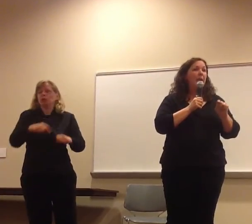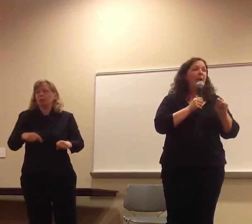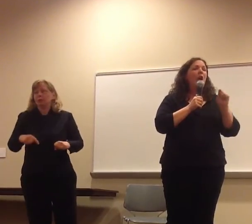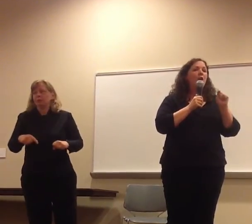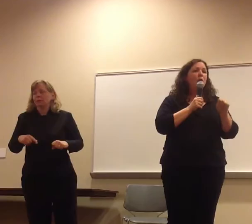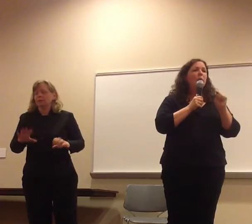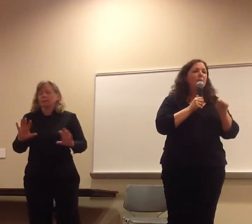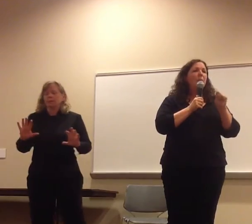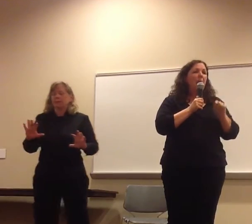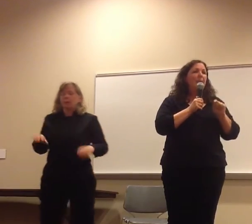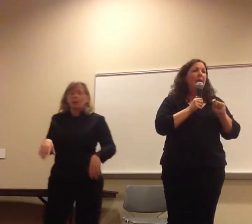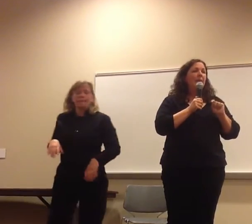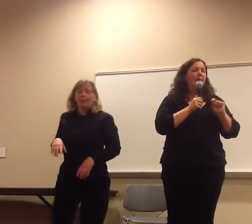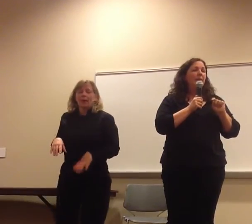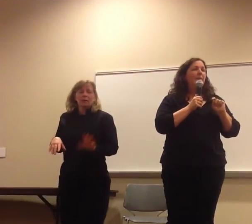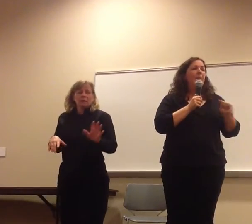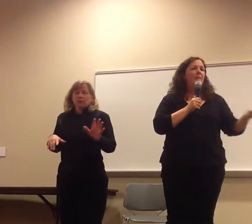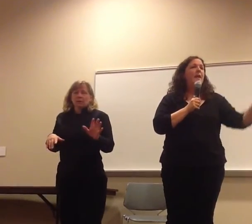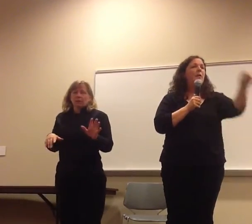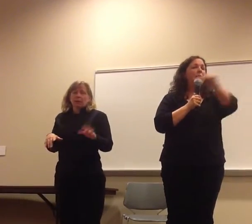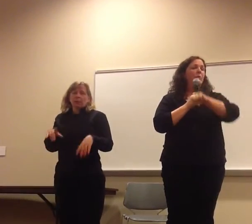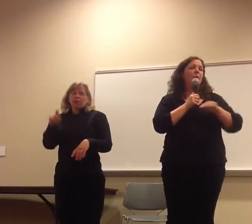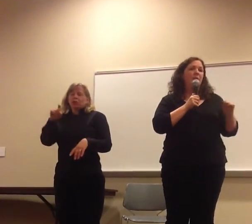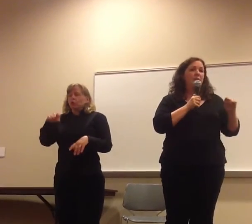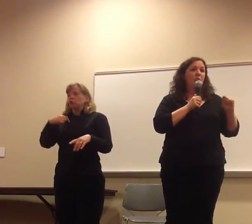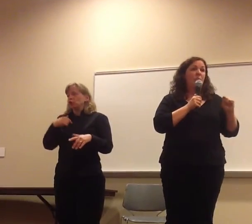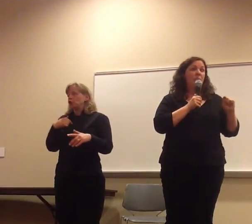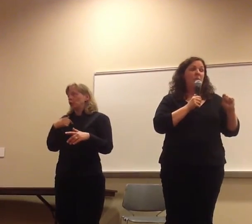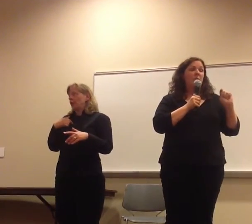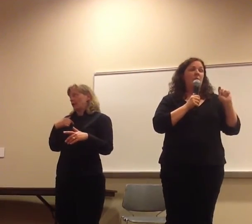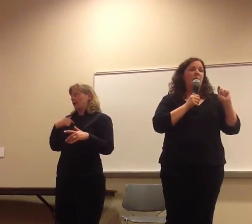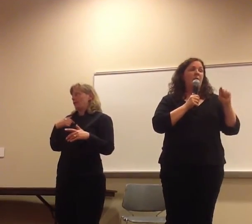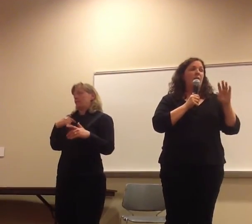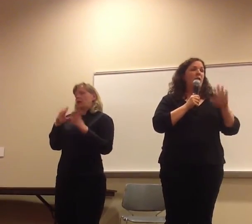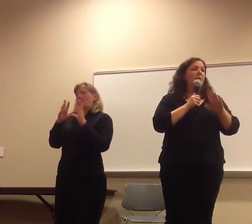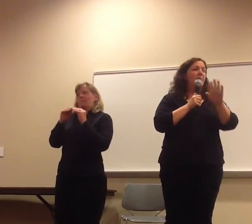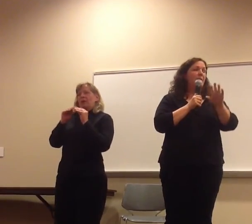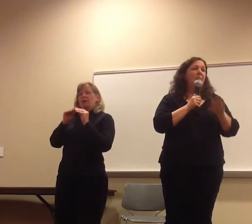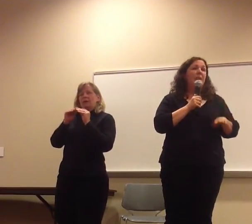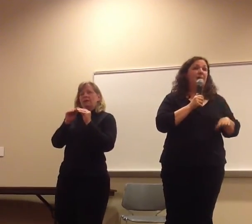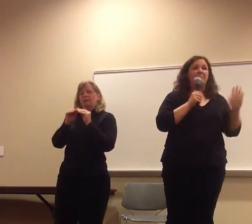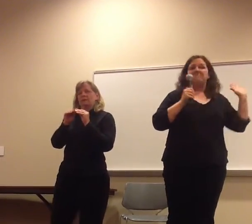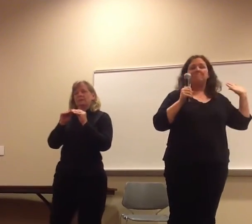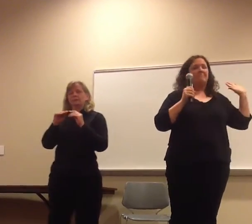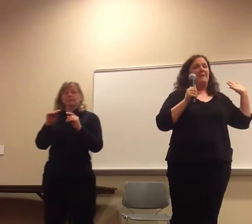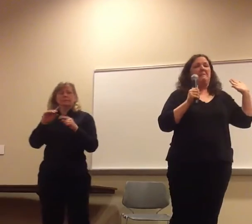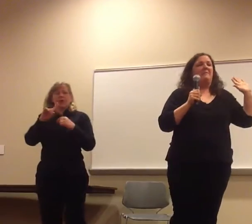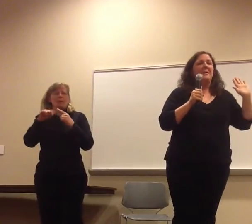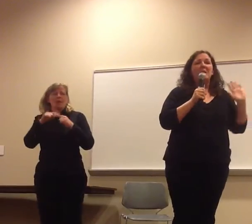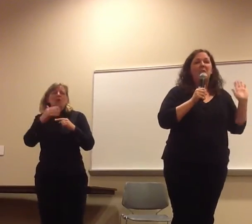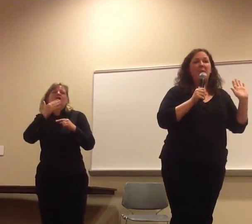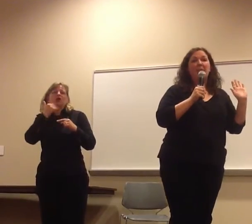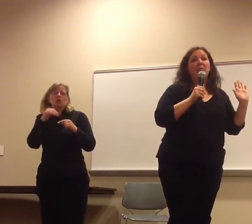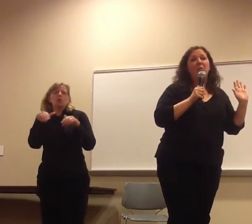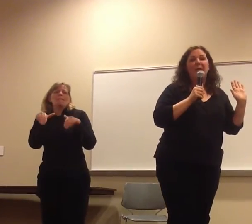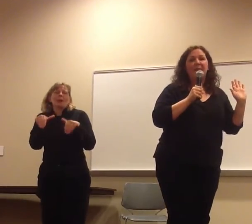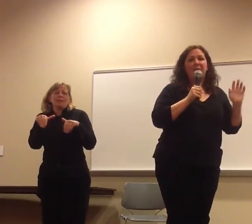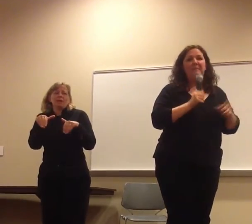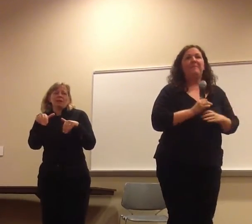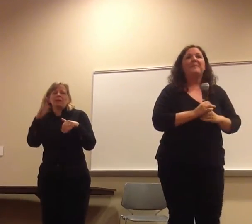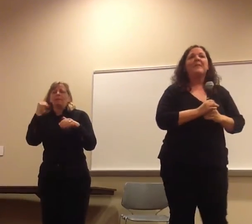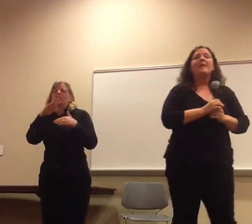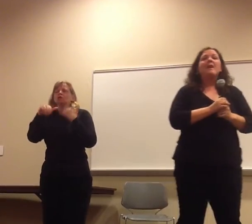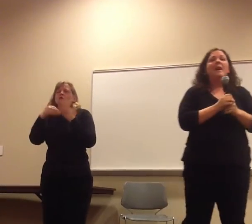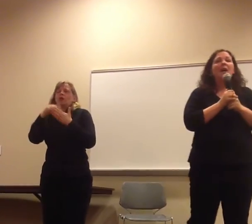puppy, a cute little puppy. That's how everyone in this room talked about this man. Not my role, I